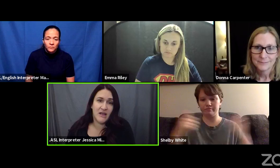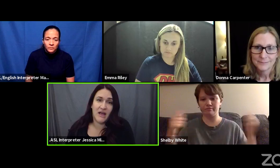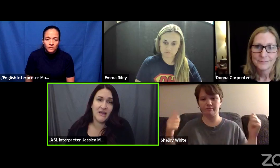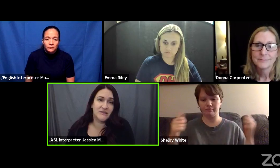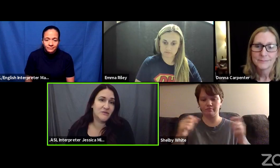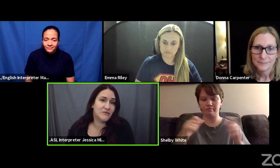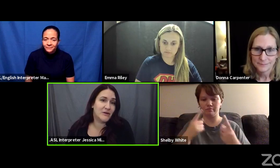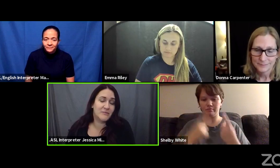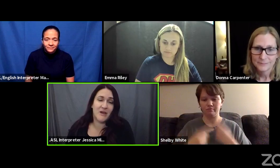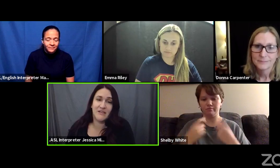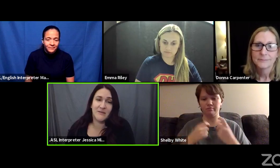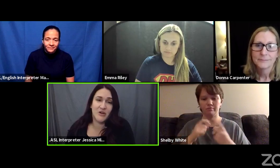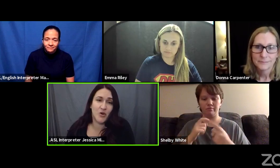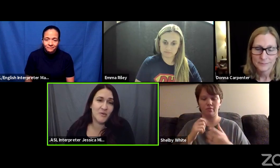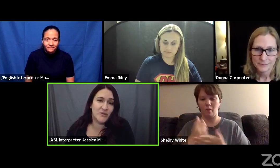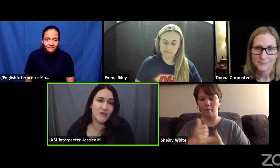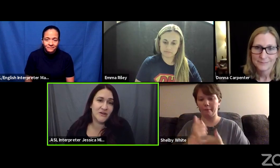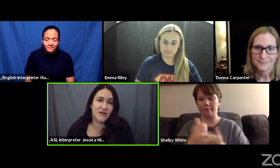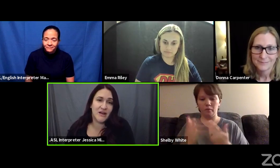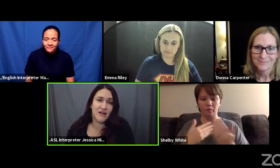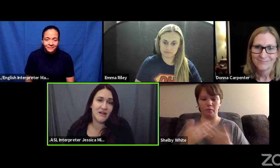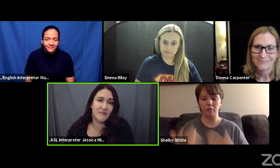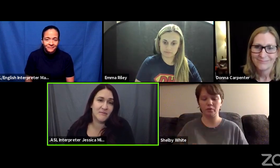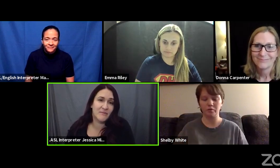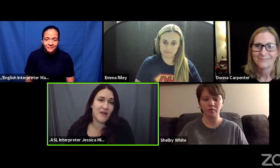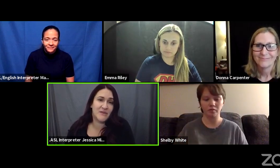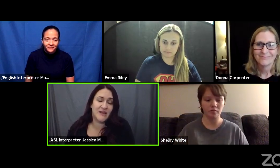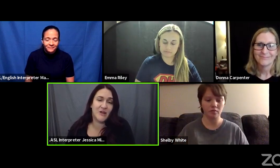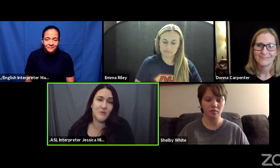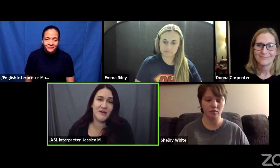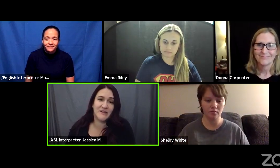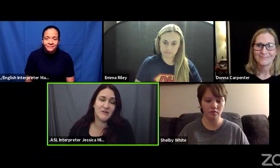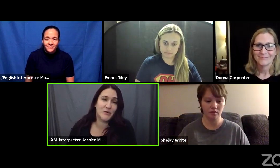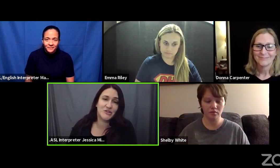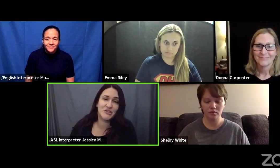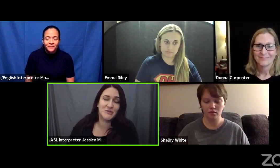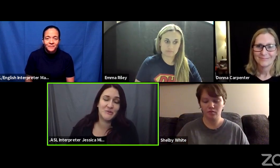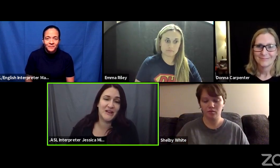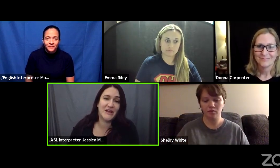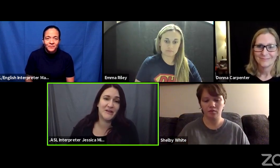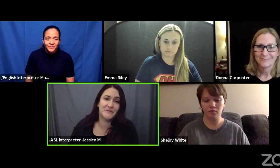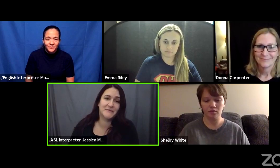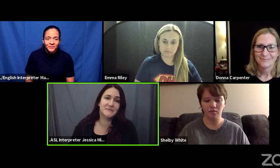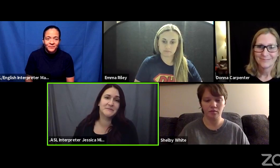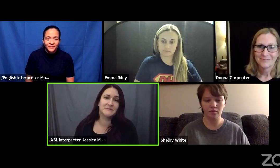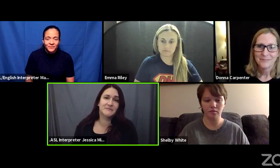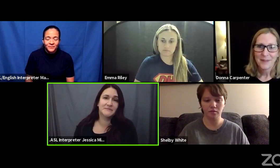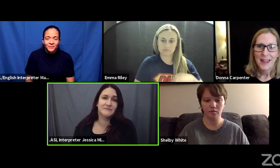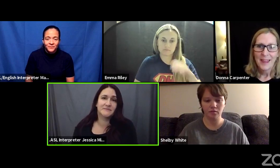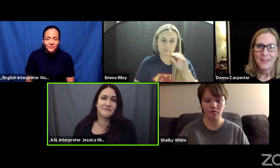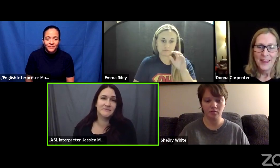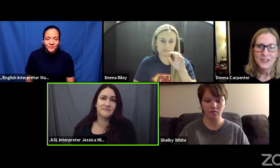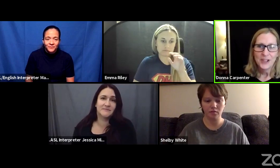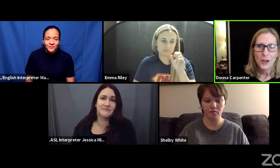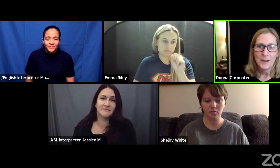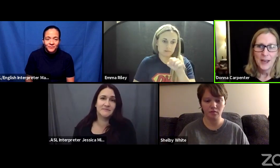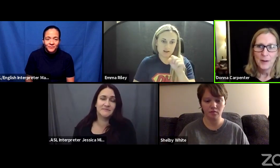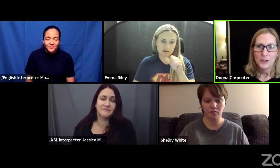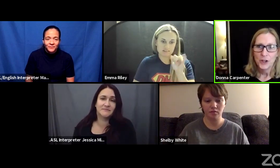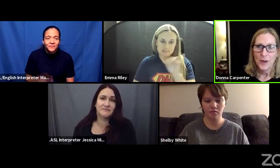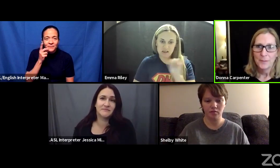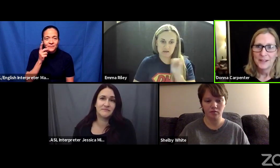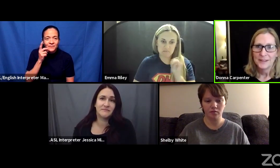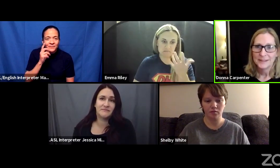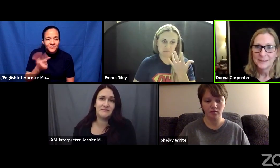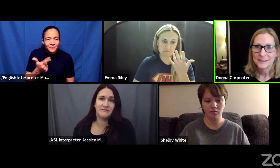me. I do not mind. I'm an open book. I'm happy to help and answer what questions you might have. Thanks, Shelby.